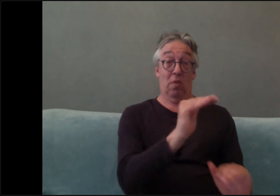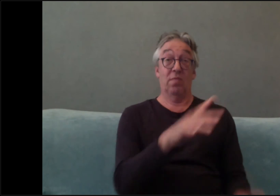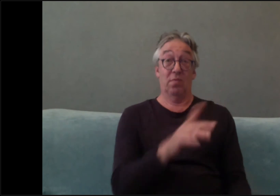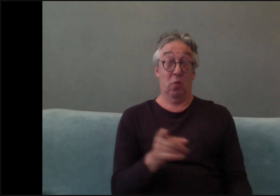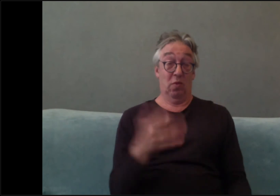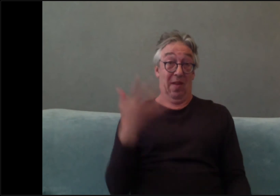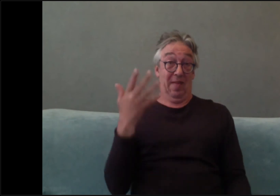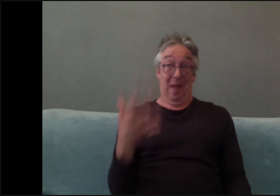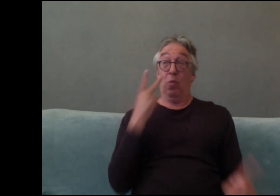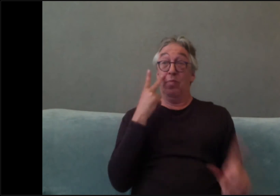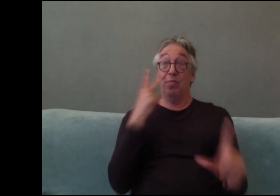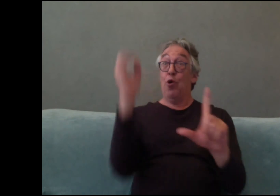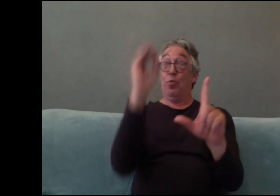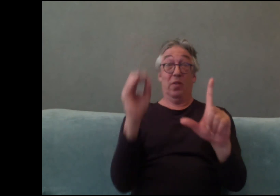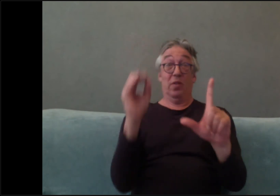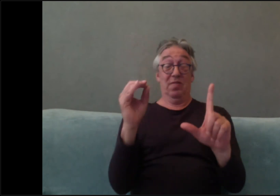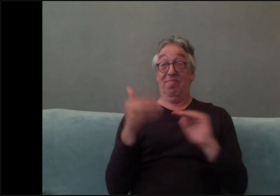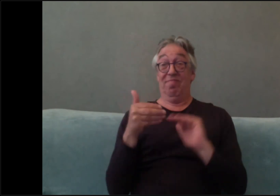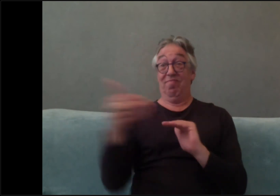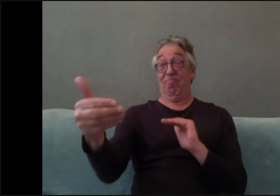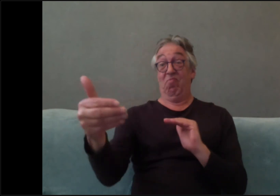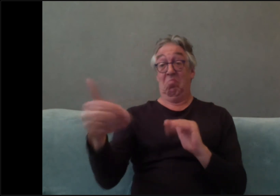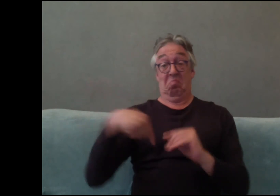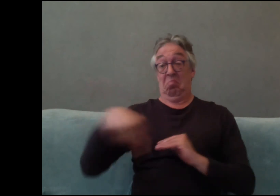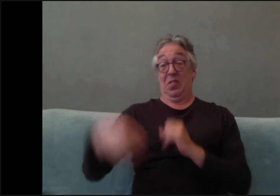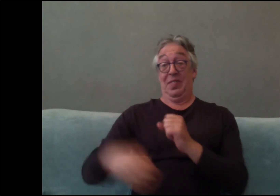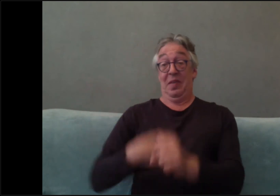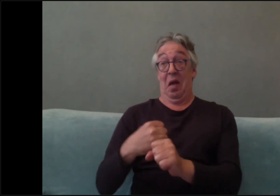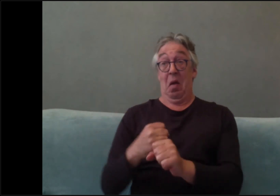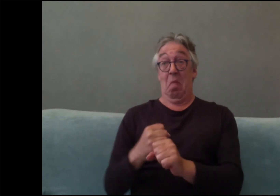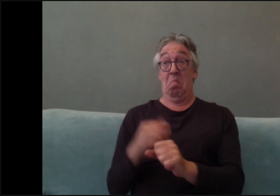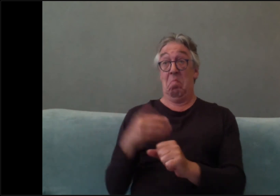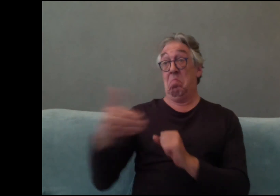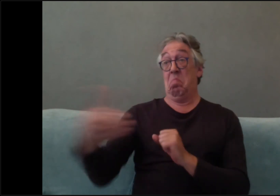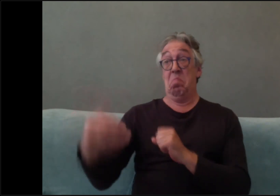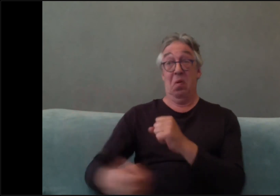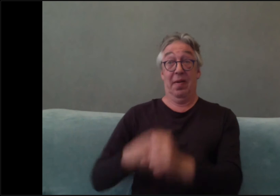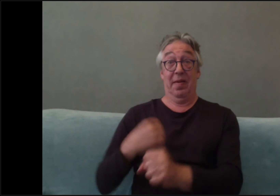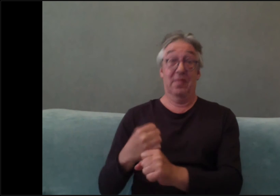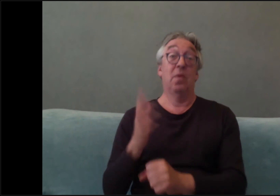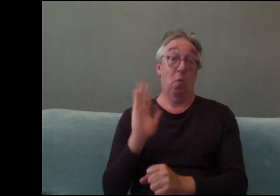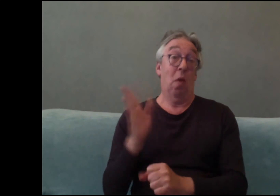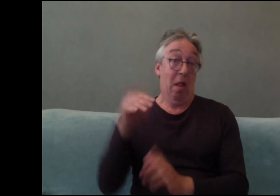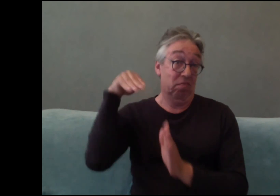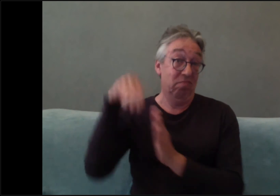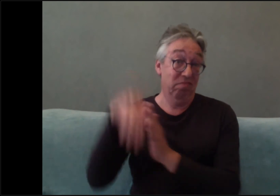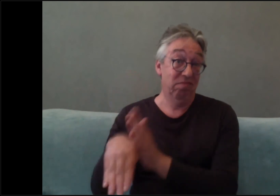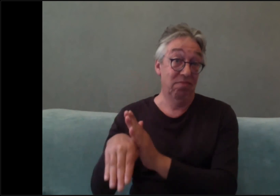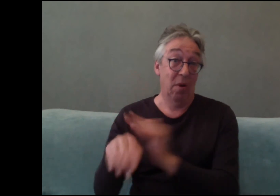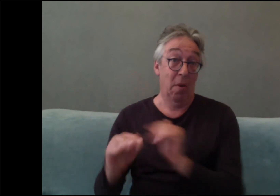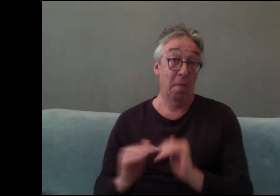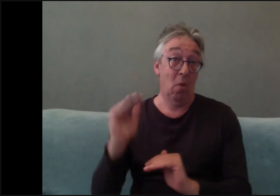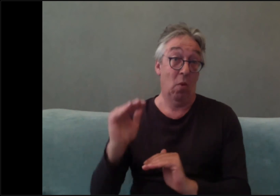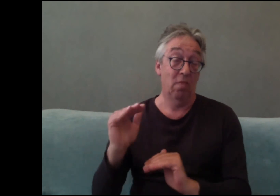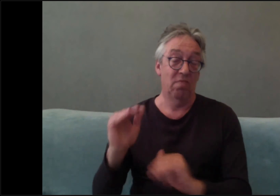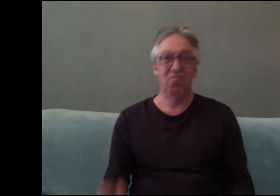this year and in the coming years. We will also, in the coming weeks, probably have a webinar on the